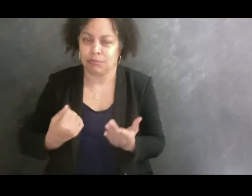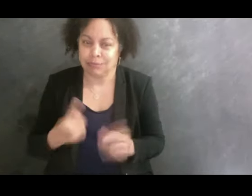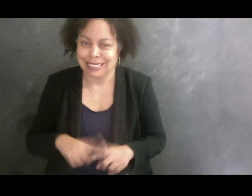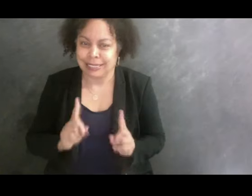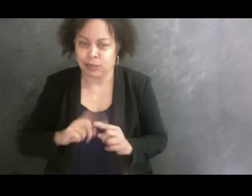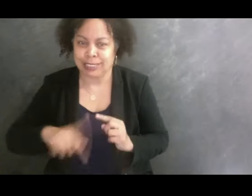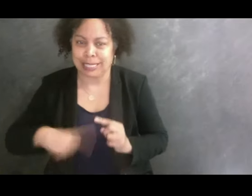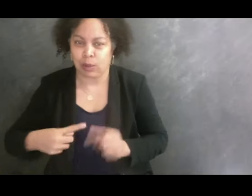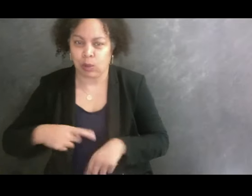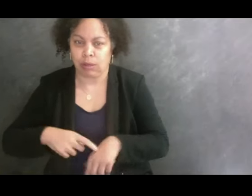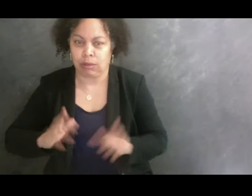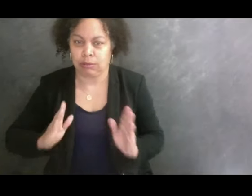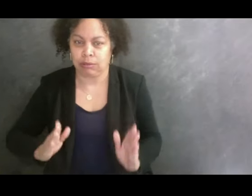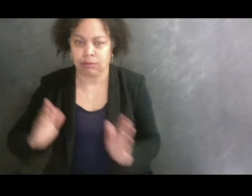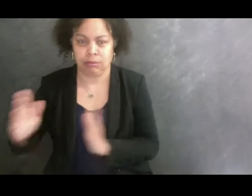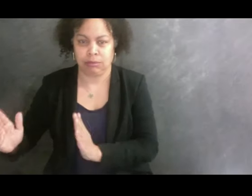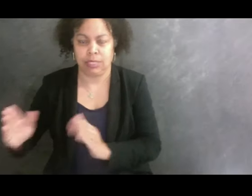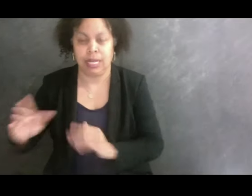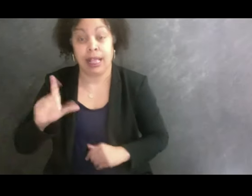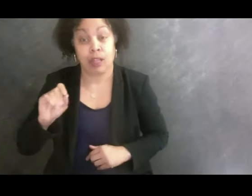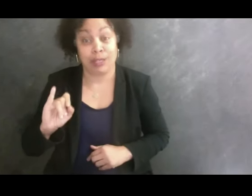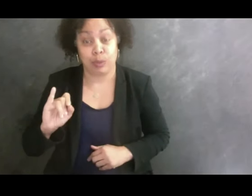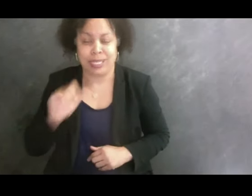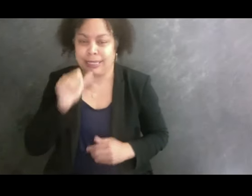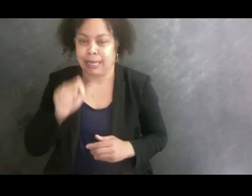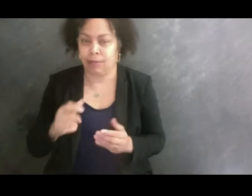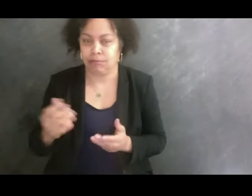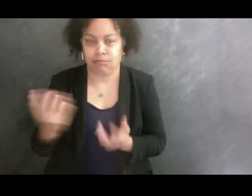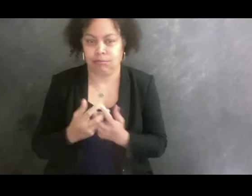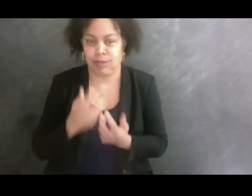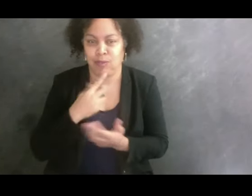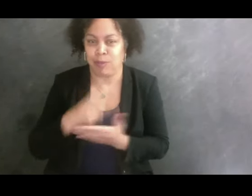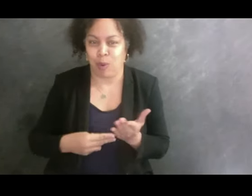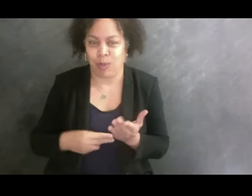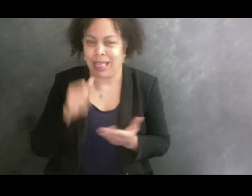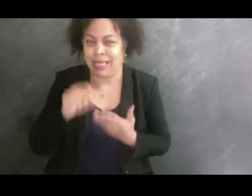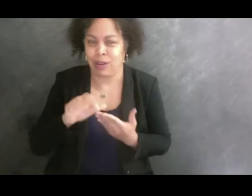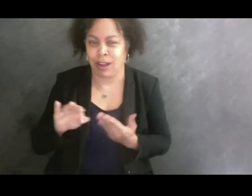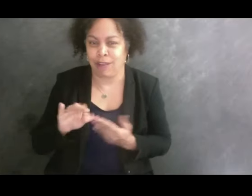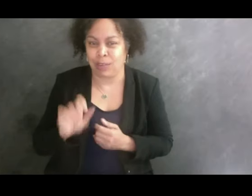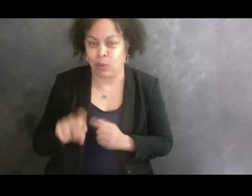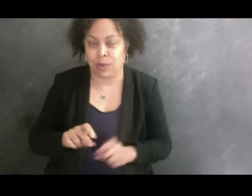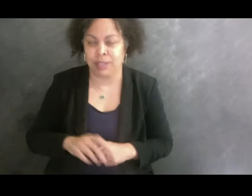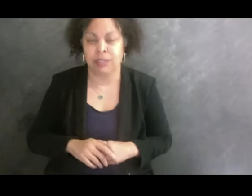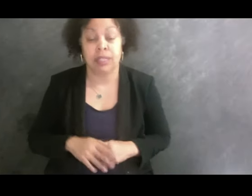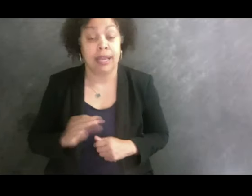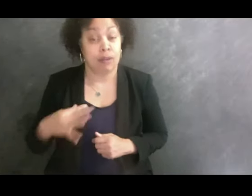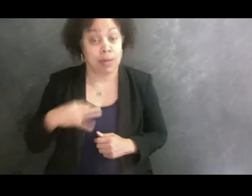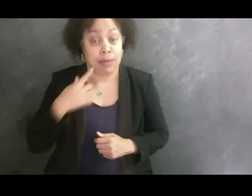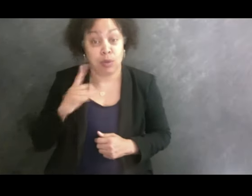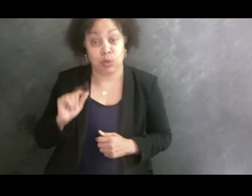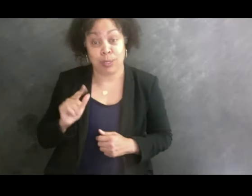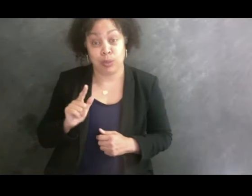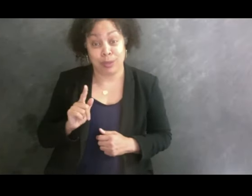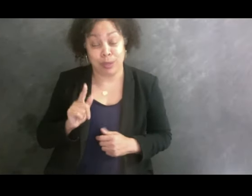of inquiry does not cover both applications. If you're applying to the 2023 cycle as a performing artist, the letter of